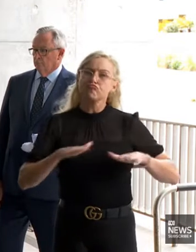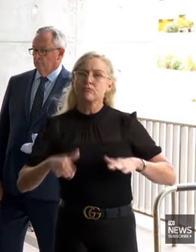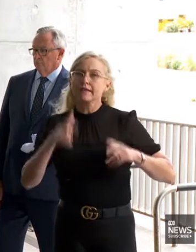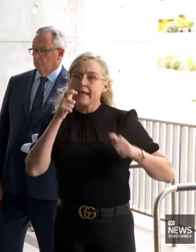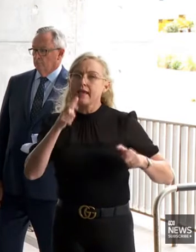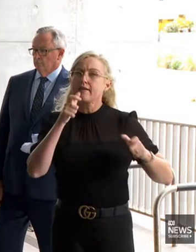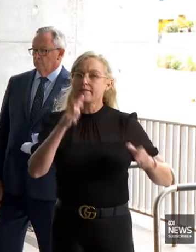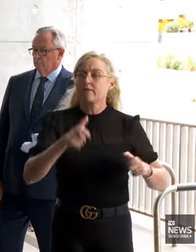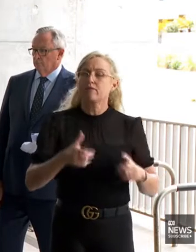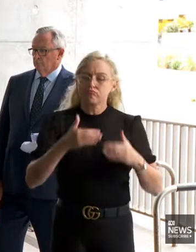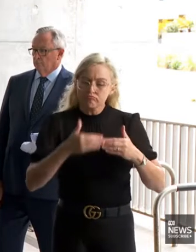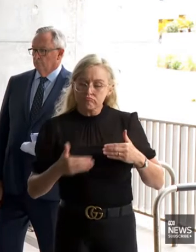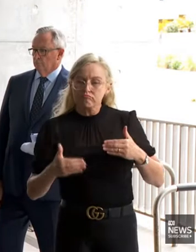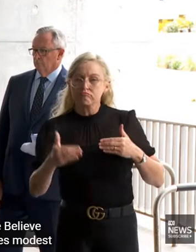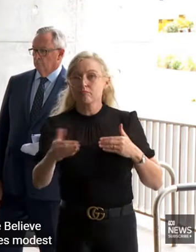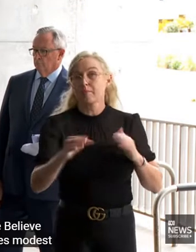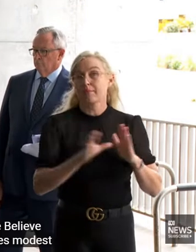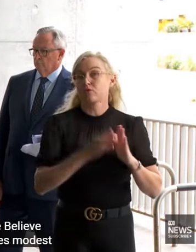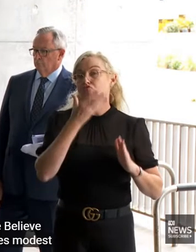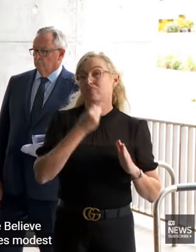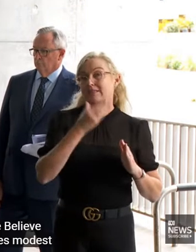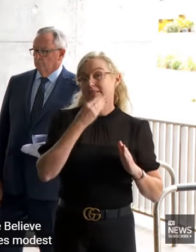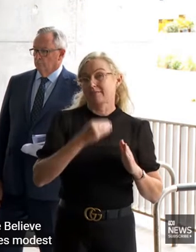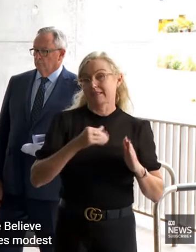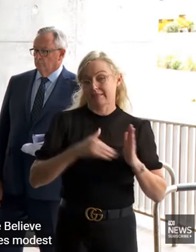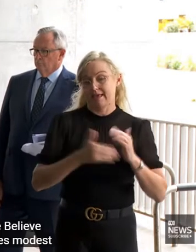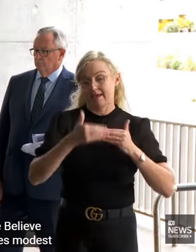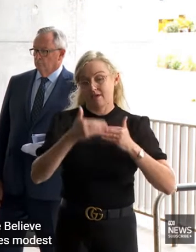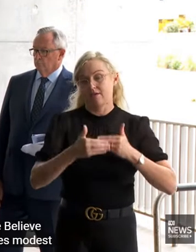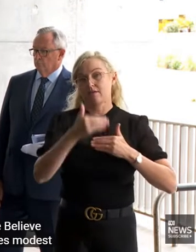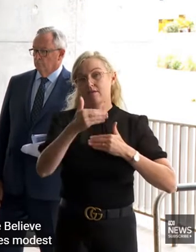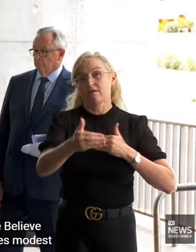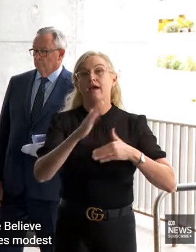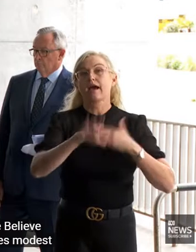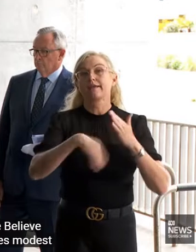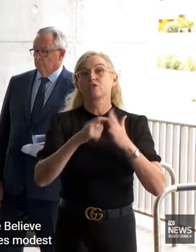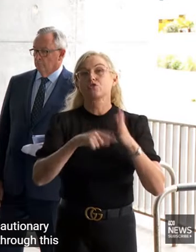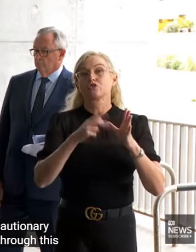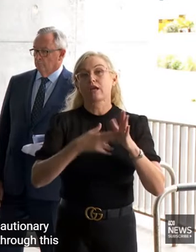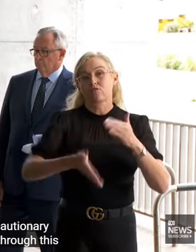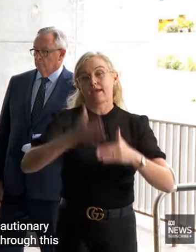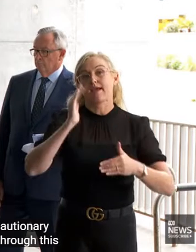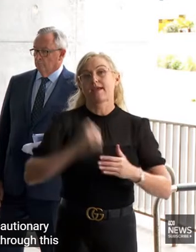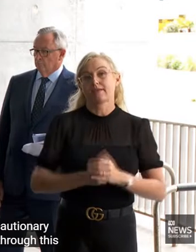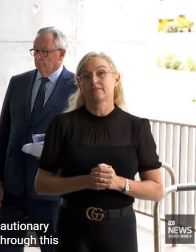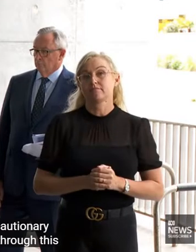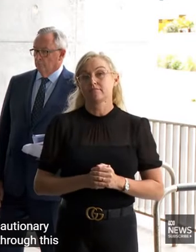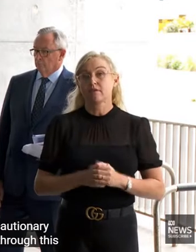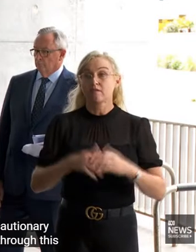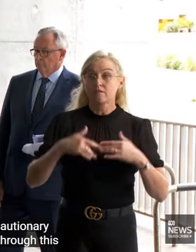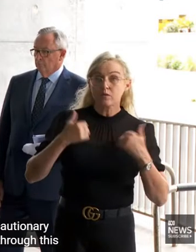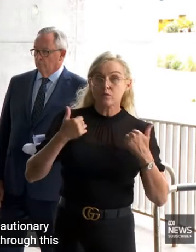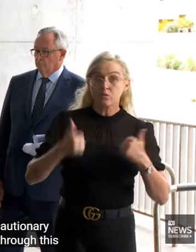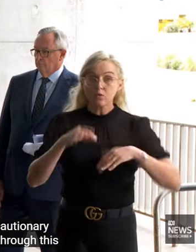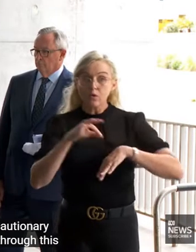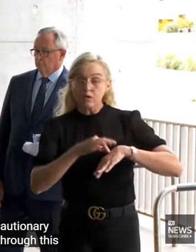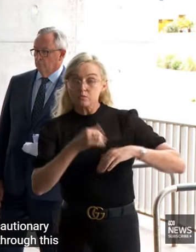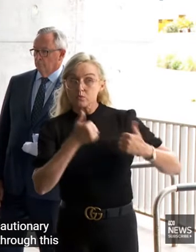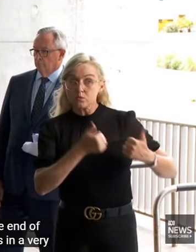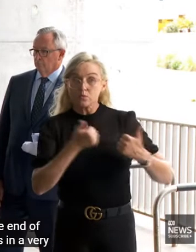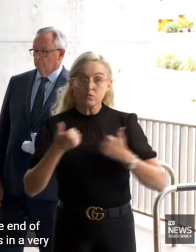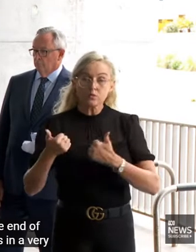precautionary approach as we move through this holiday period to the end of January. The system is in a very strong position. Our ICU